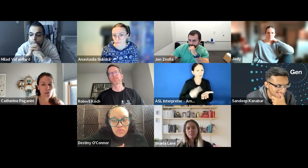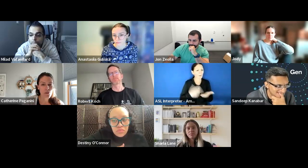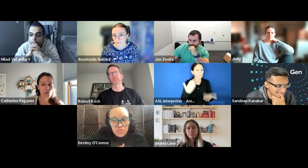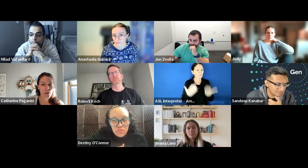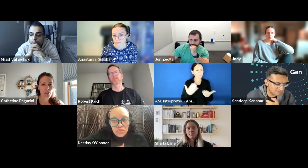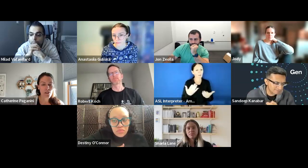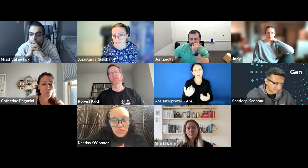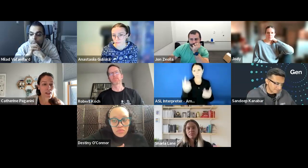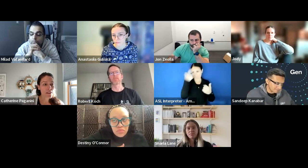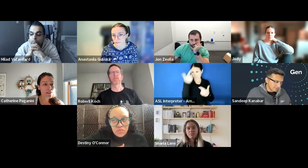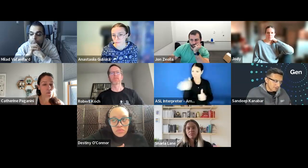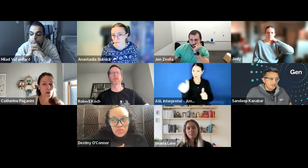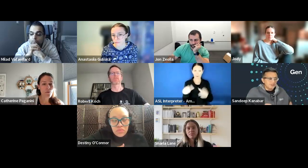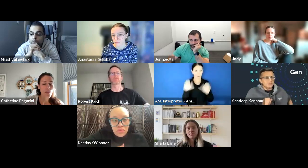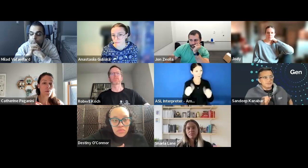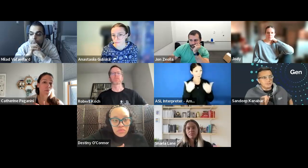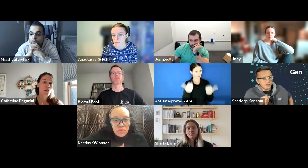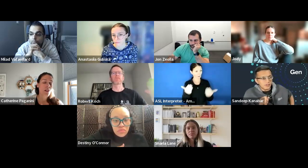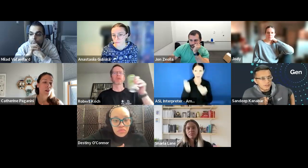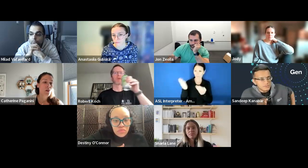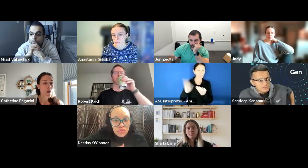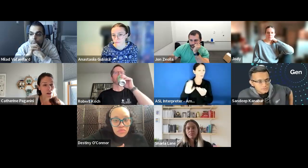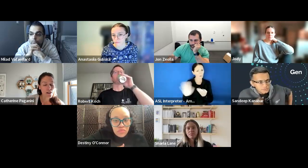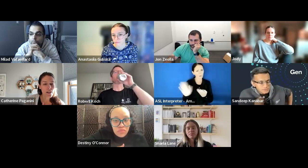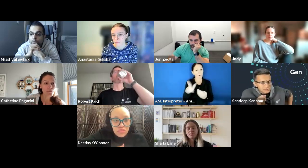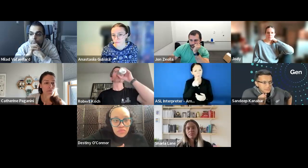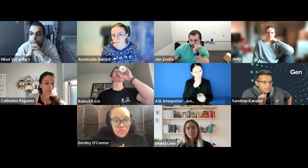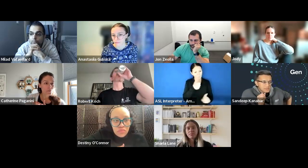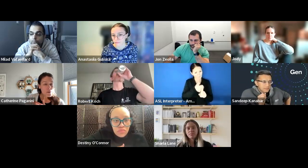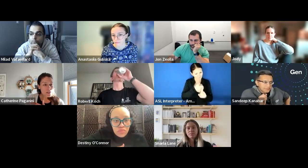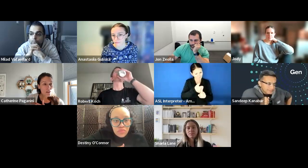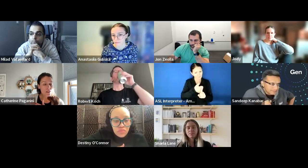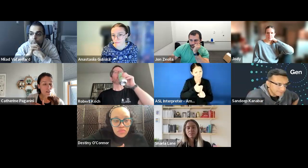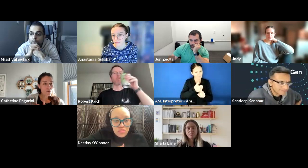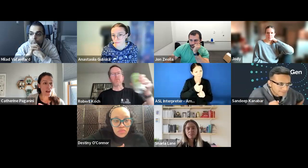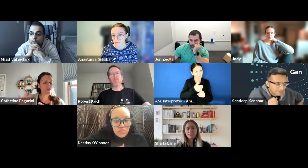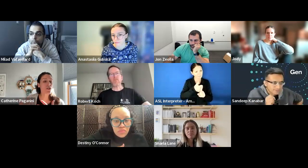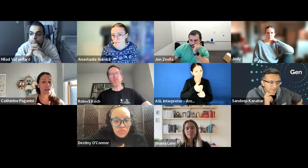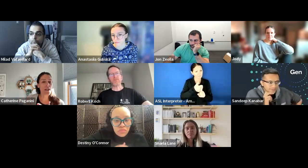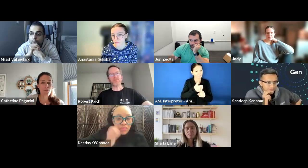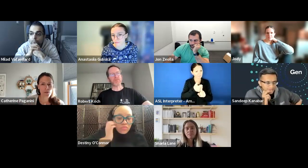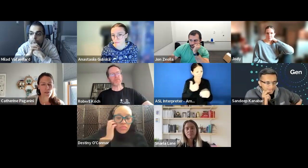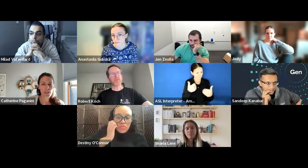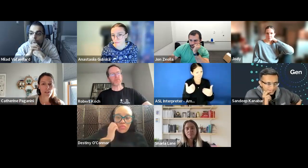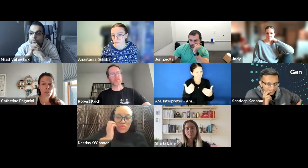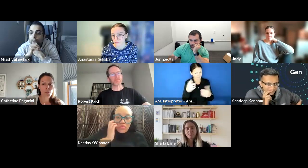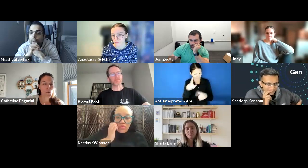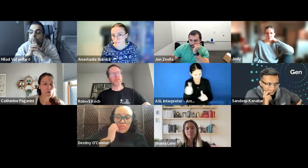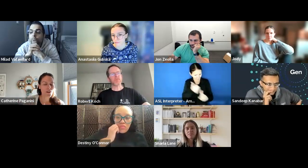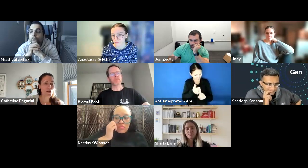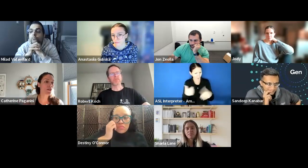anyone should be able to nominate someone. Maybe people who are who have some type of